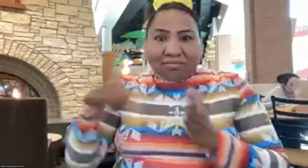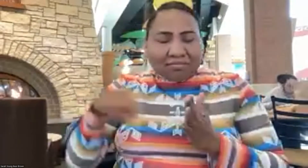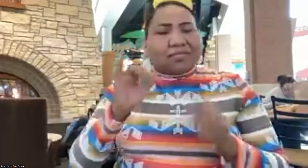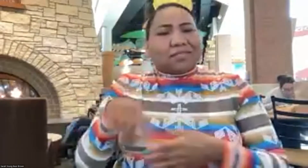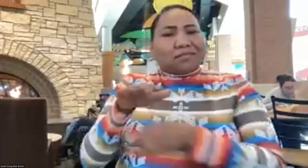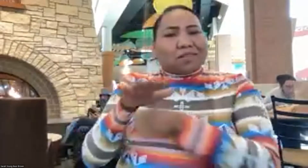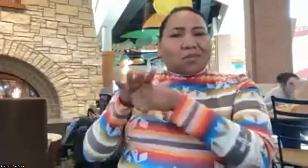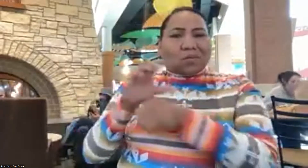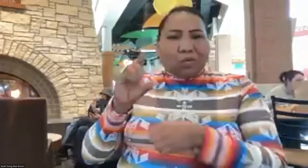language.